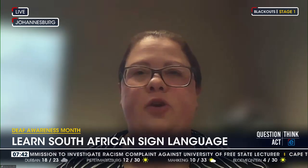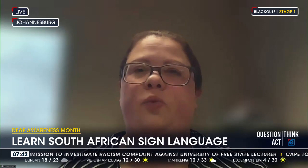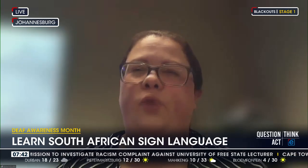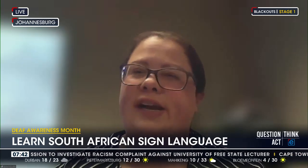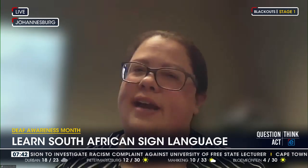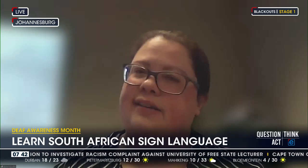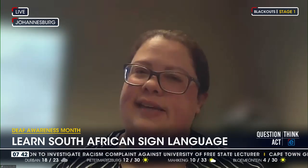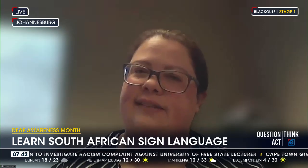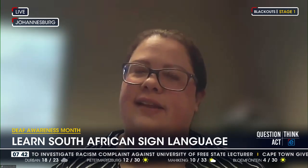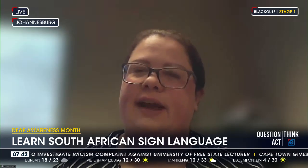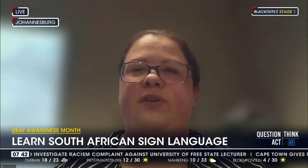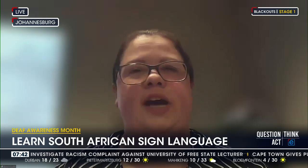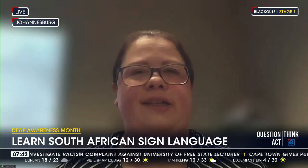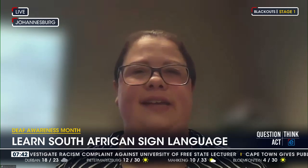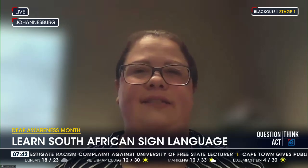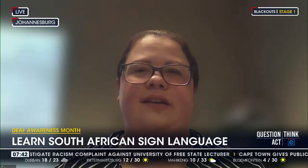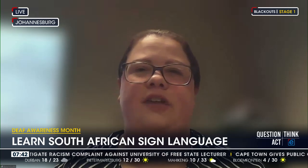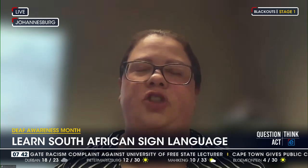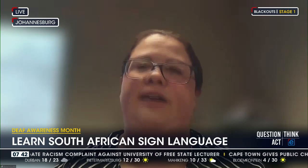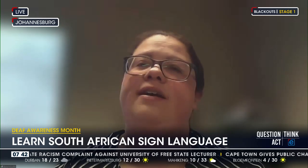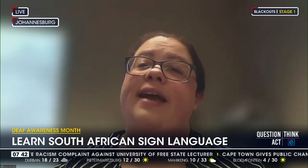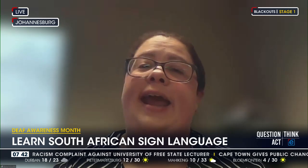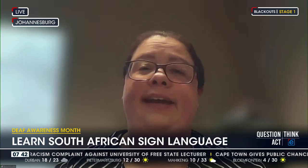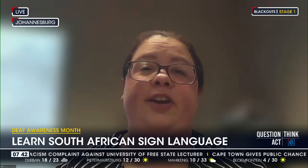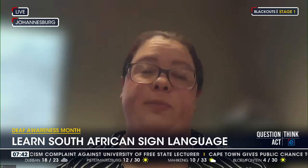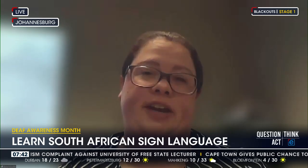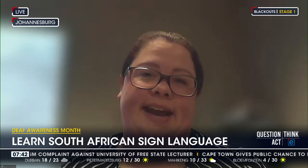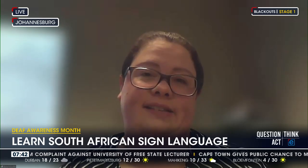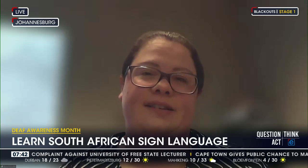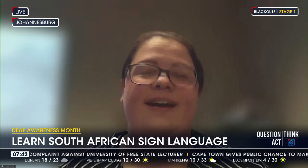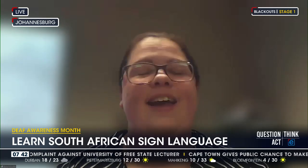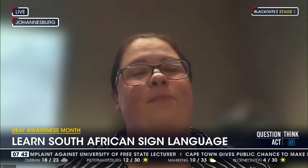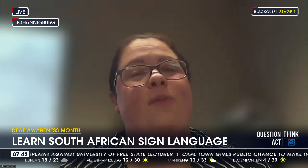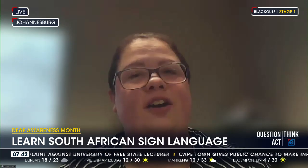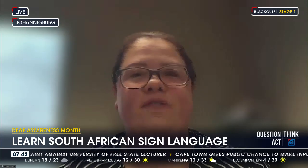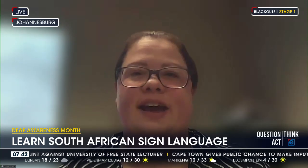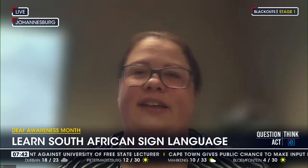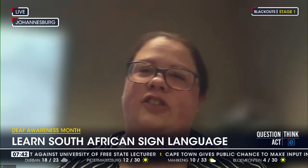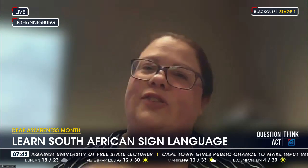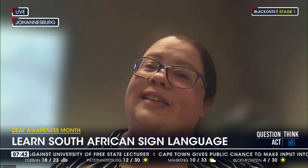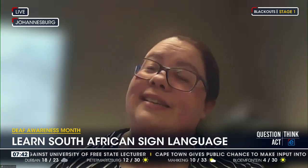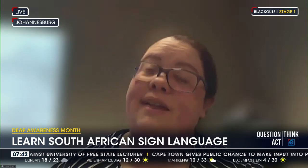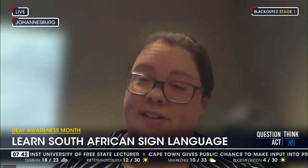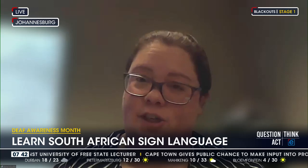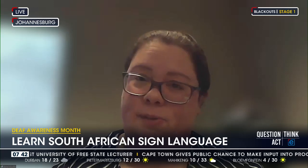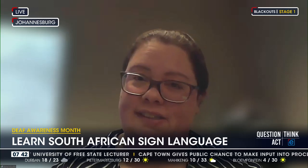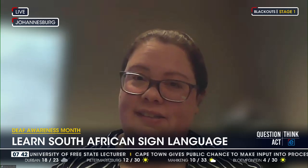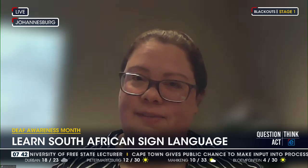somebody who really understands the language, understands the culture, and can communicate. Yeah. And part of that is using deaf